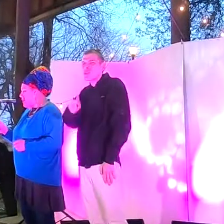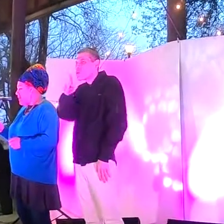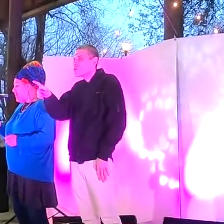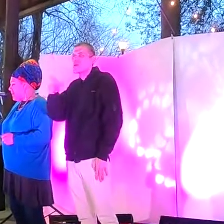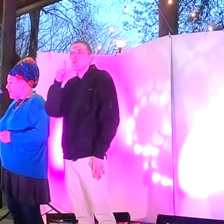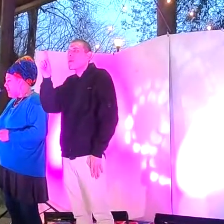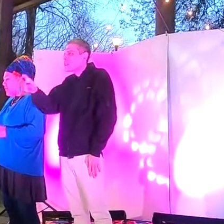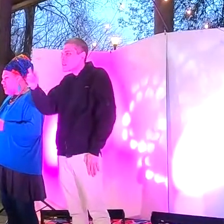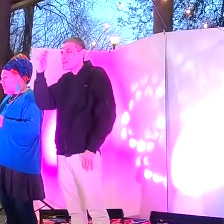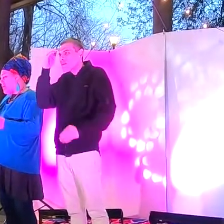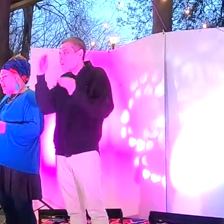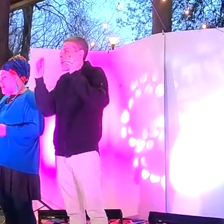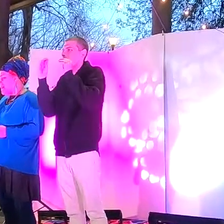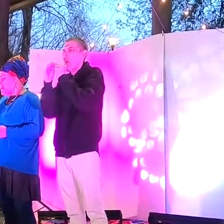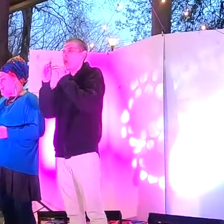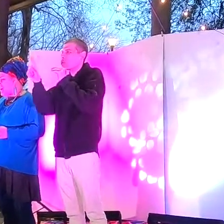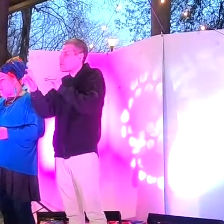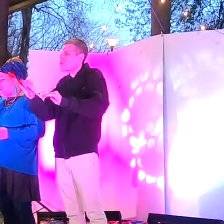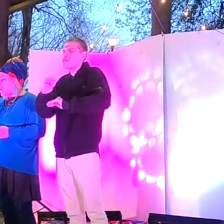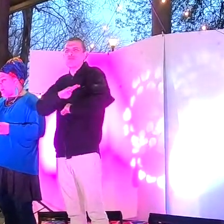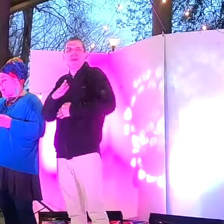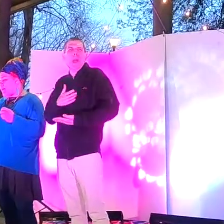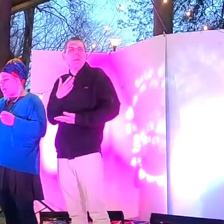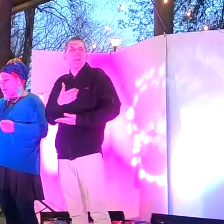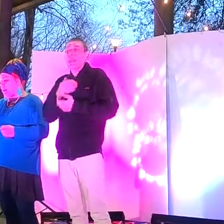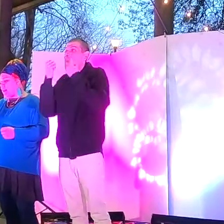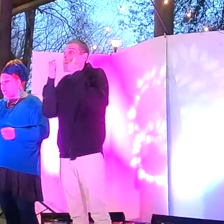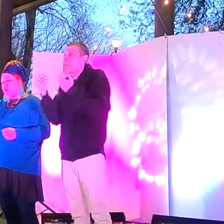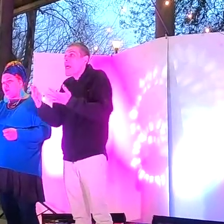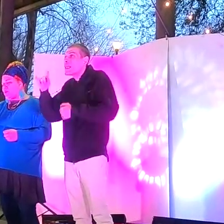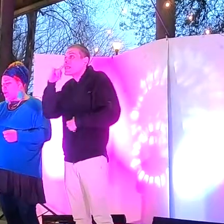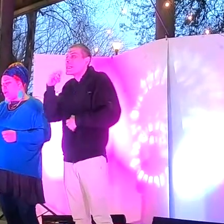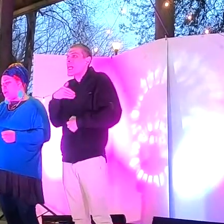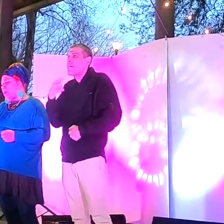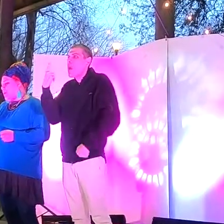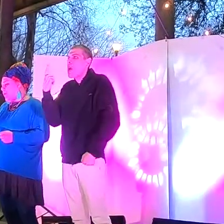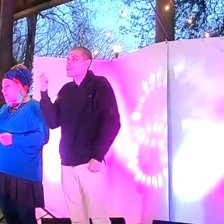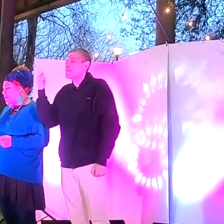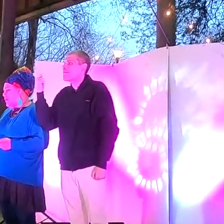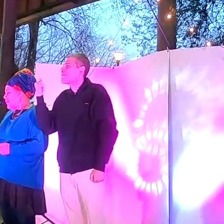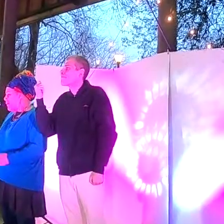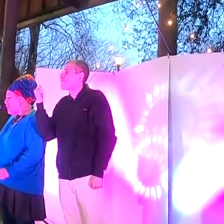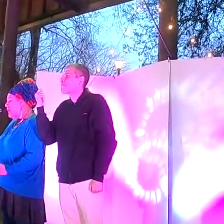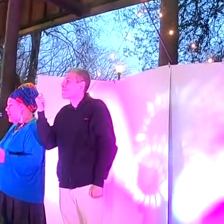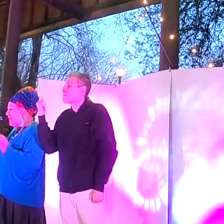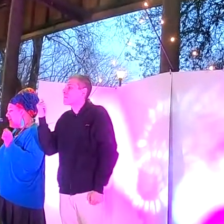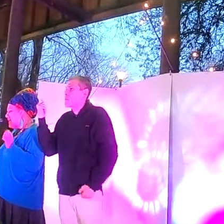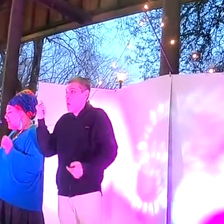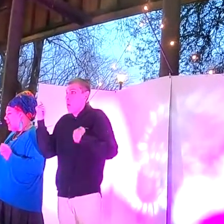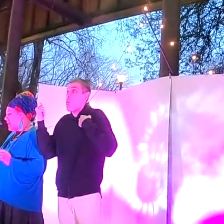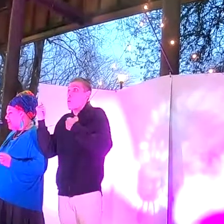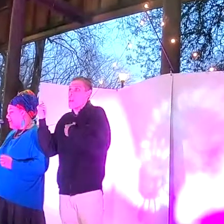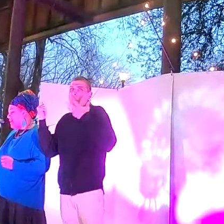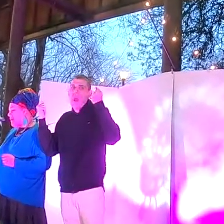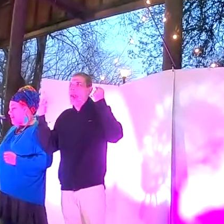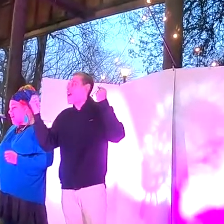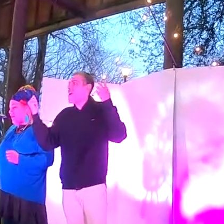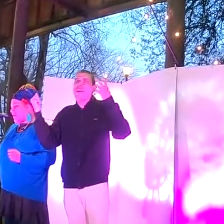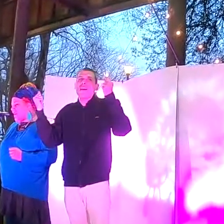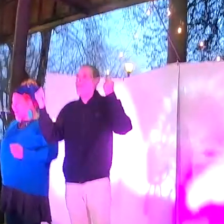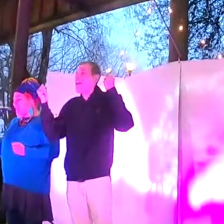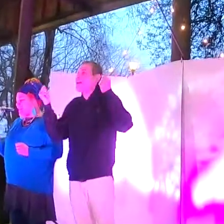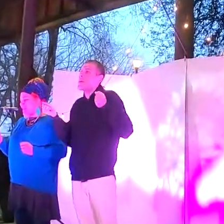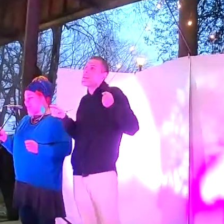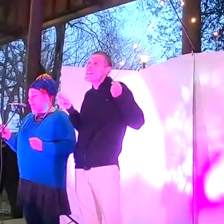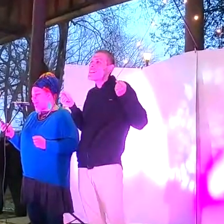you happy. So many kids like me only have one hand to hold. No, 1, 2, 3, we, as their legs are lifted